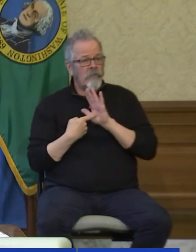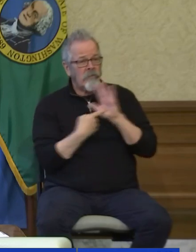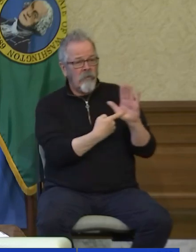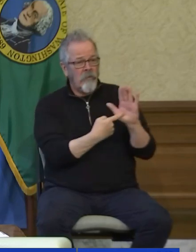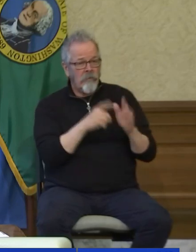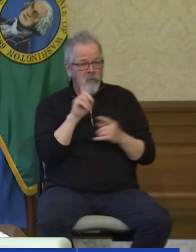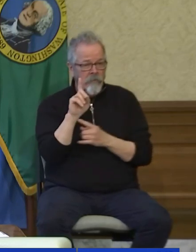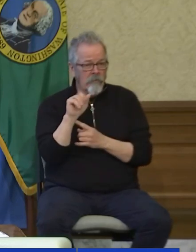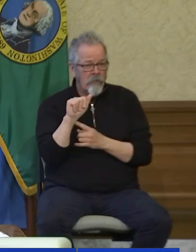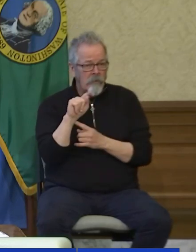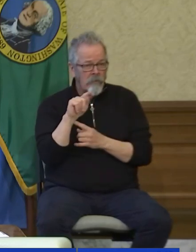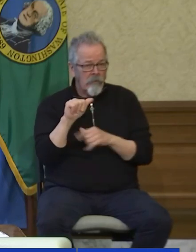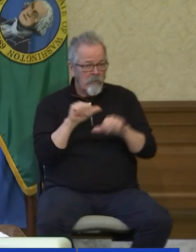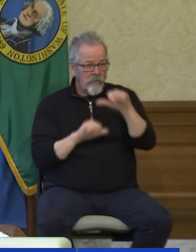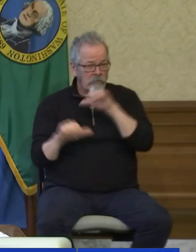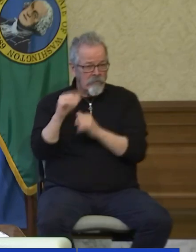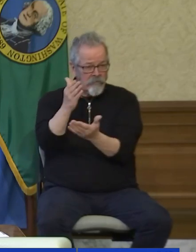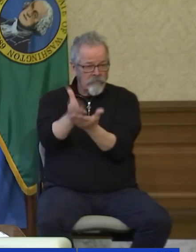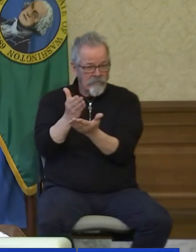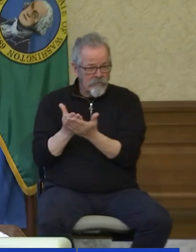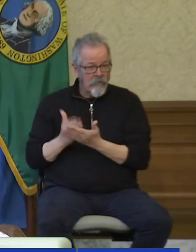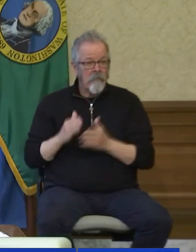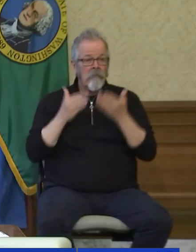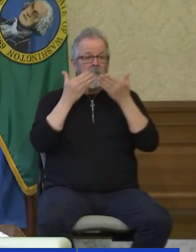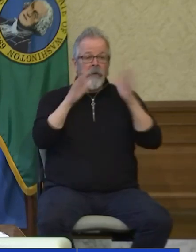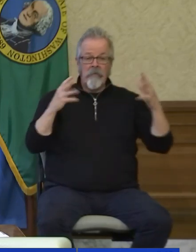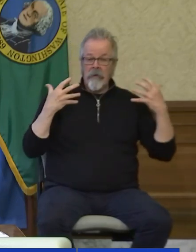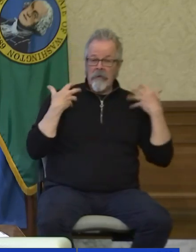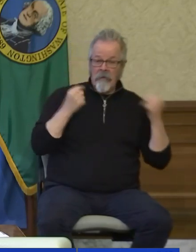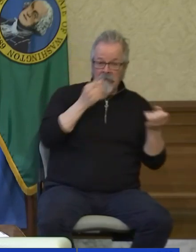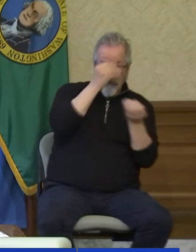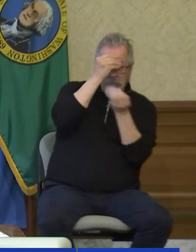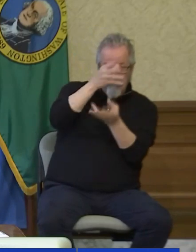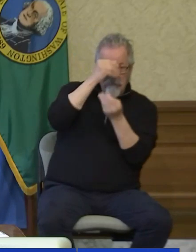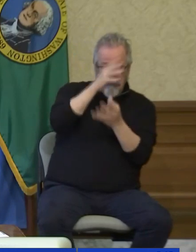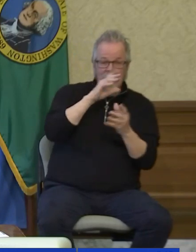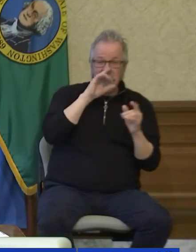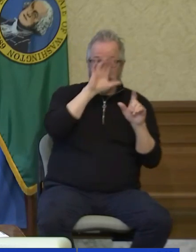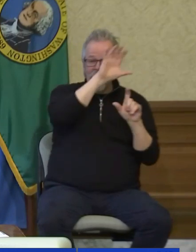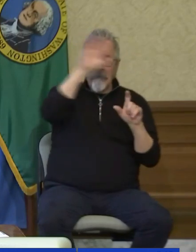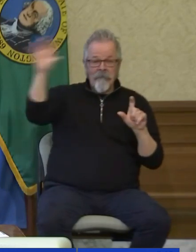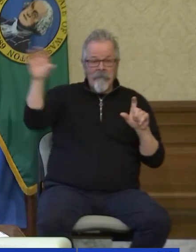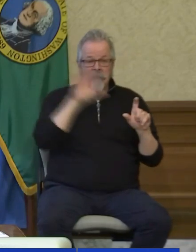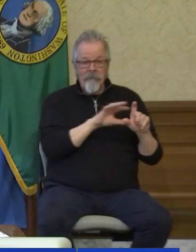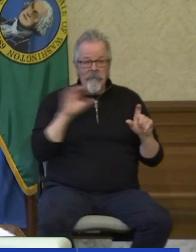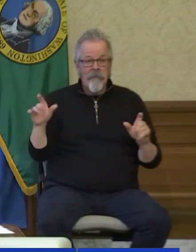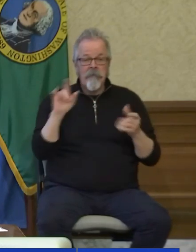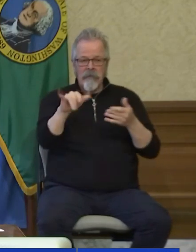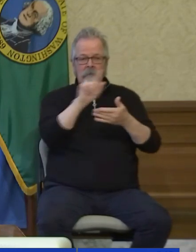And so I'd like to discuss those dials, if I may.